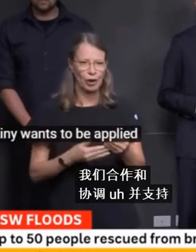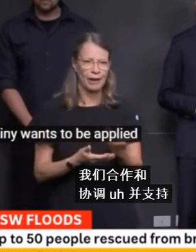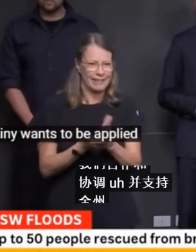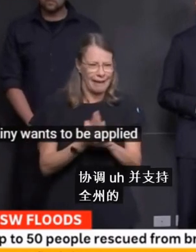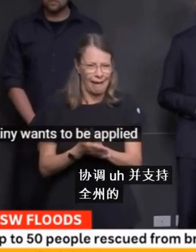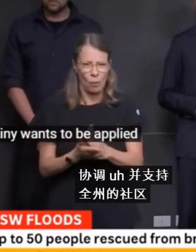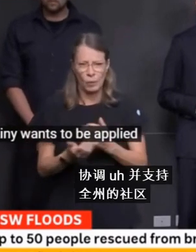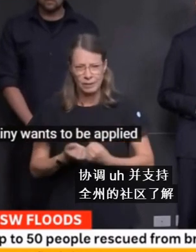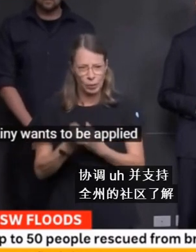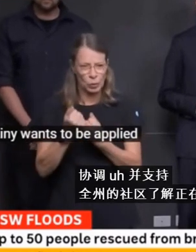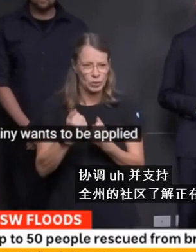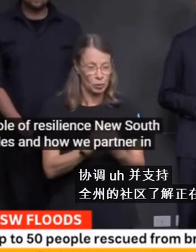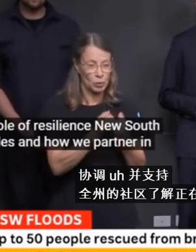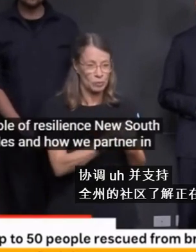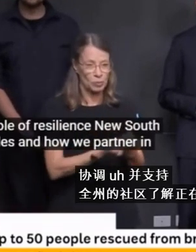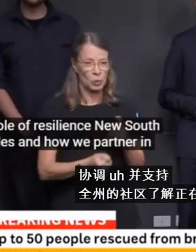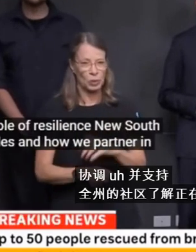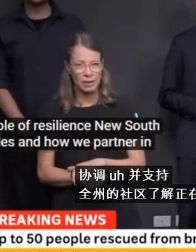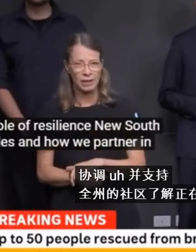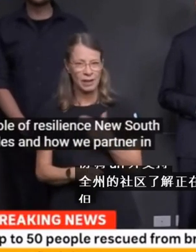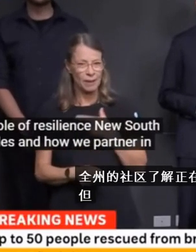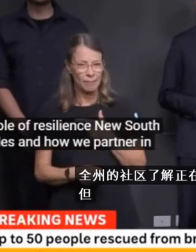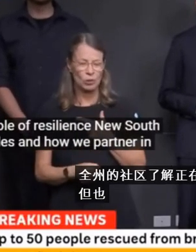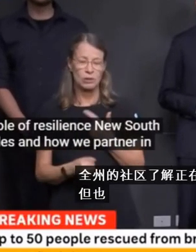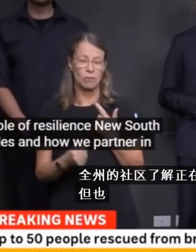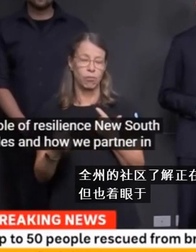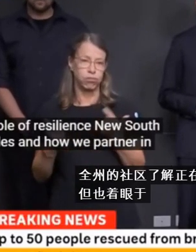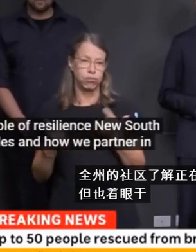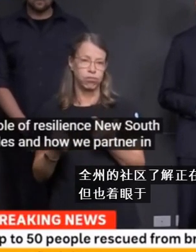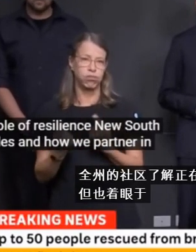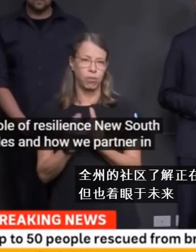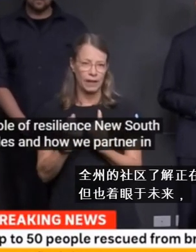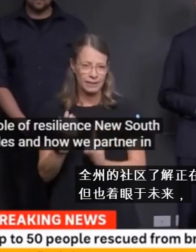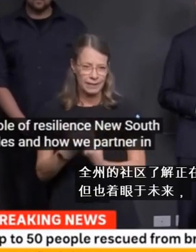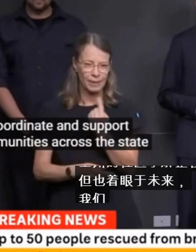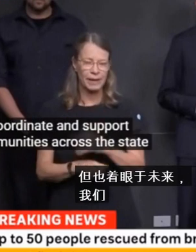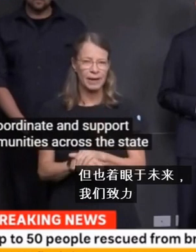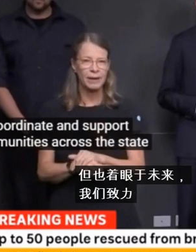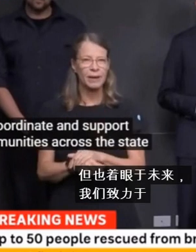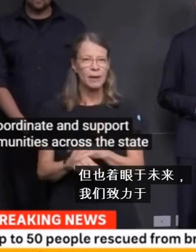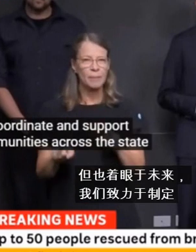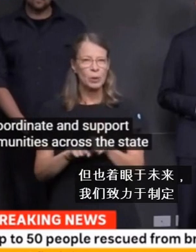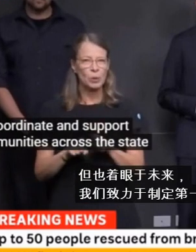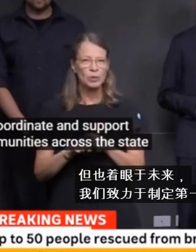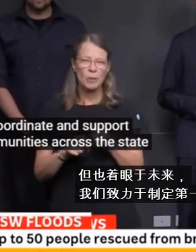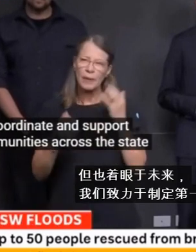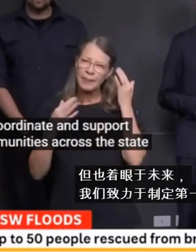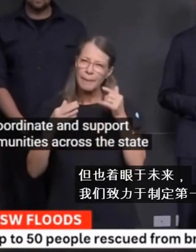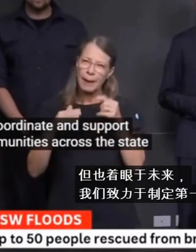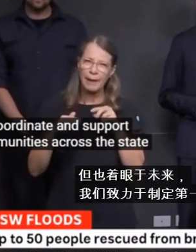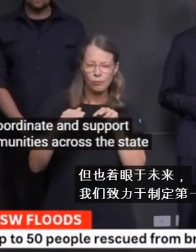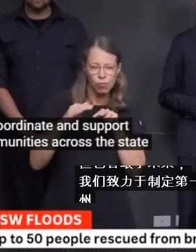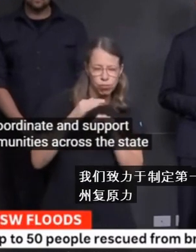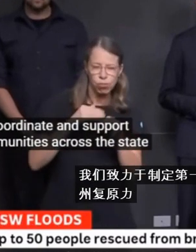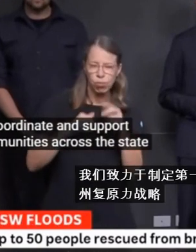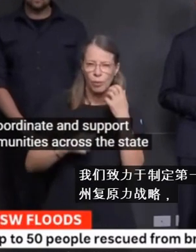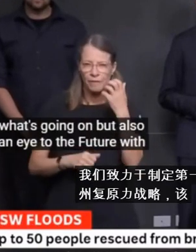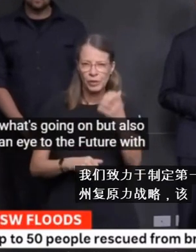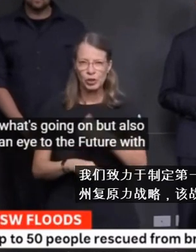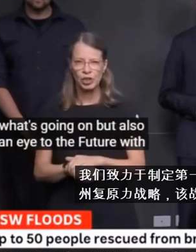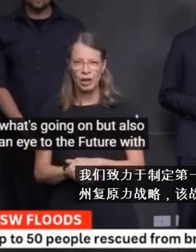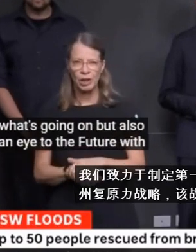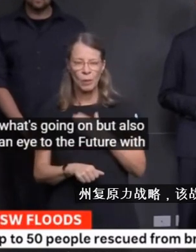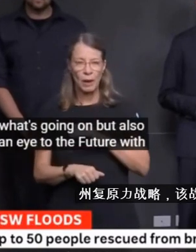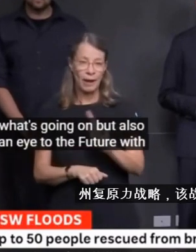support communities across the state with what's going on, but also with an eye to the future, with our work on developing up the first state